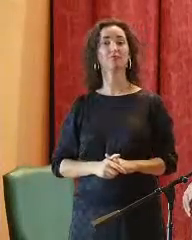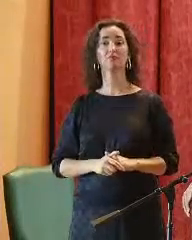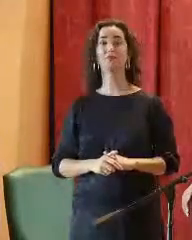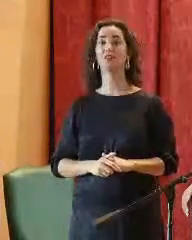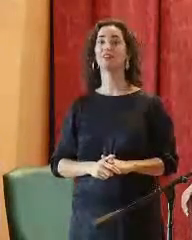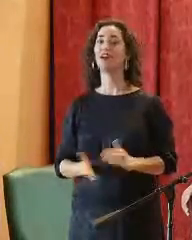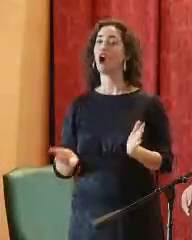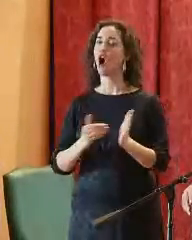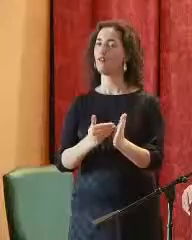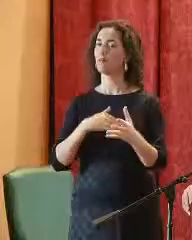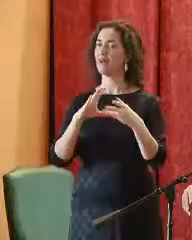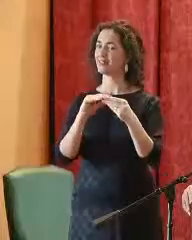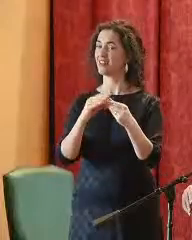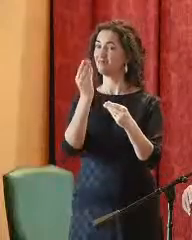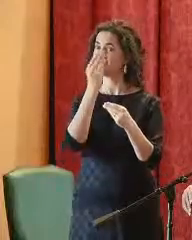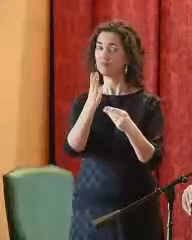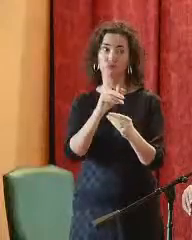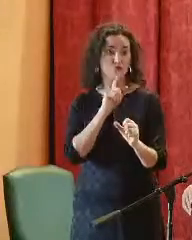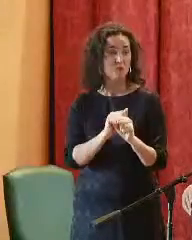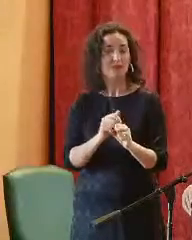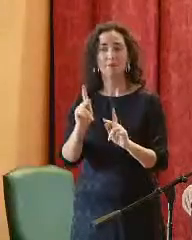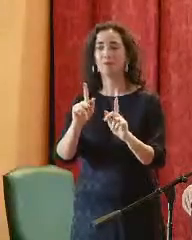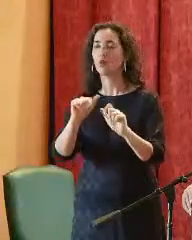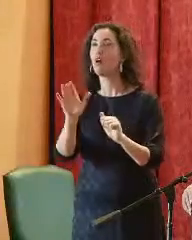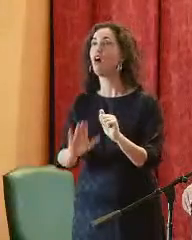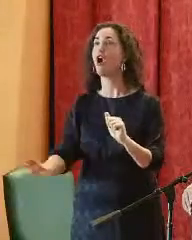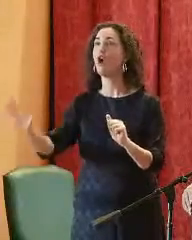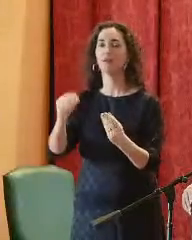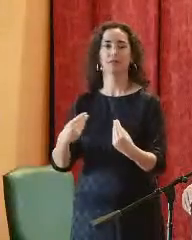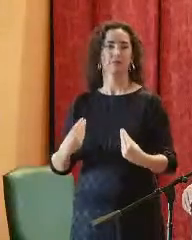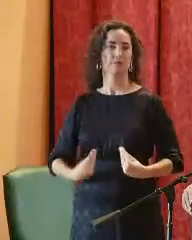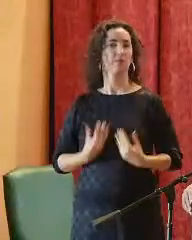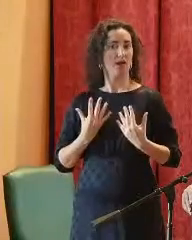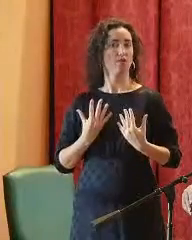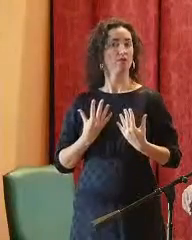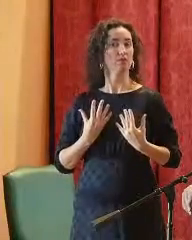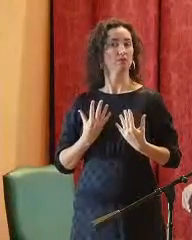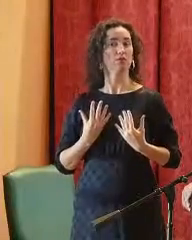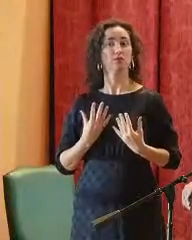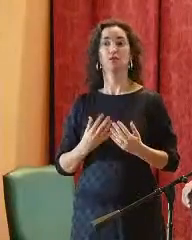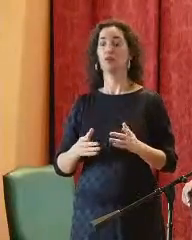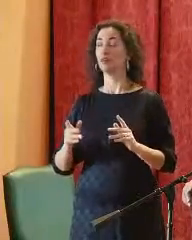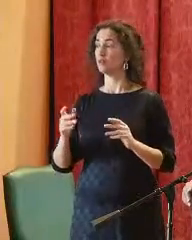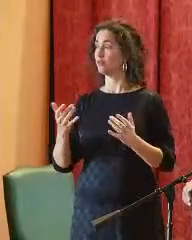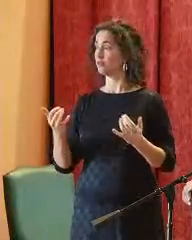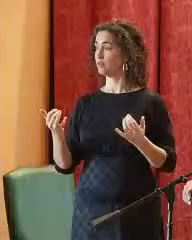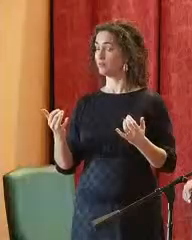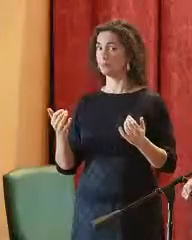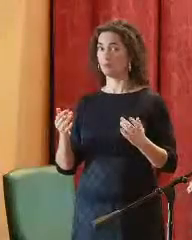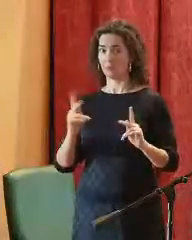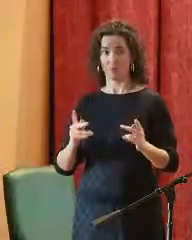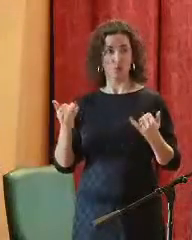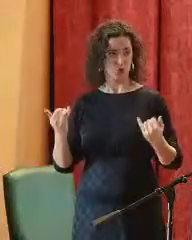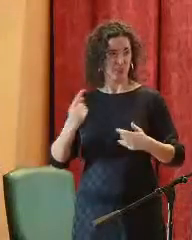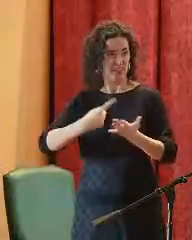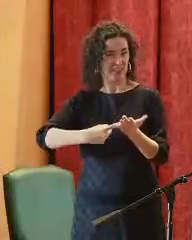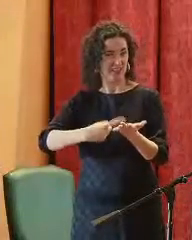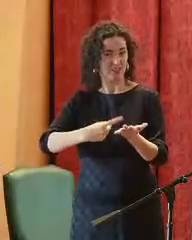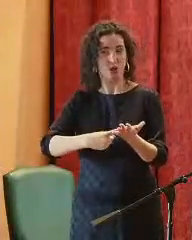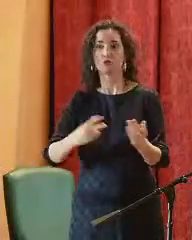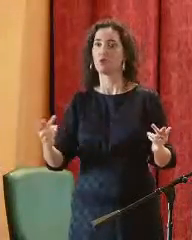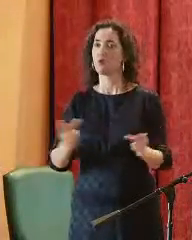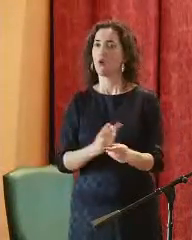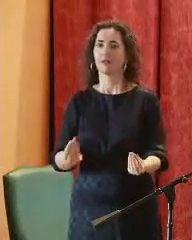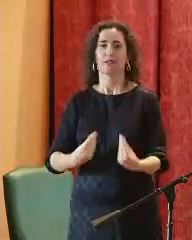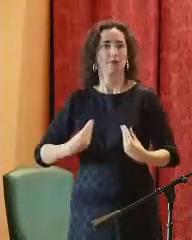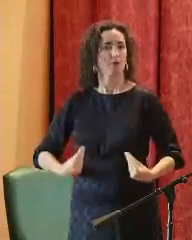The people of Louisiana inspire me. No group of people inspire me more than the folks that we are talking about and